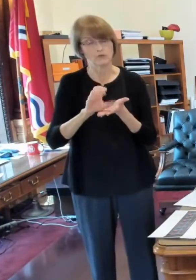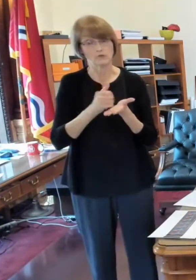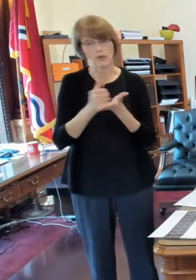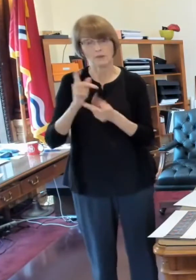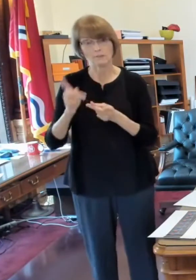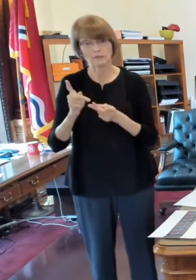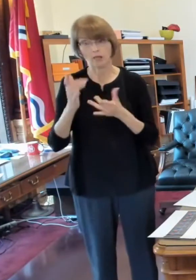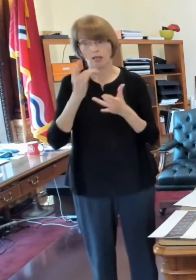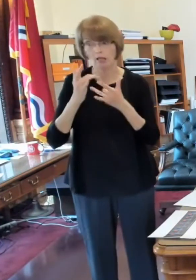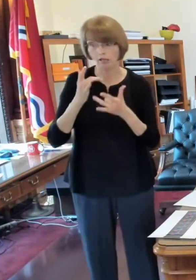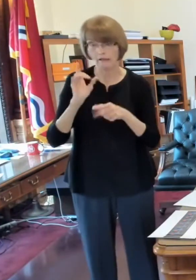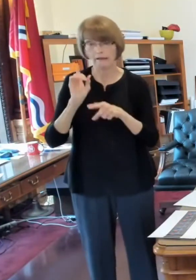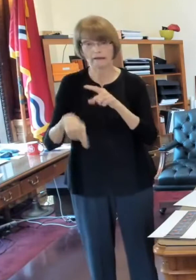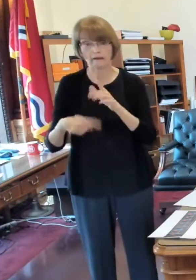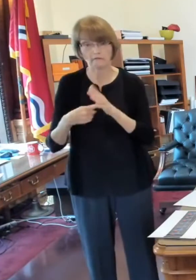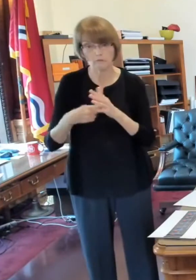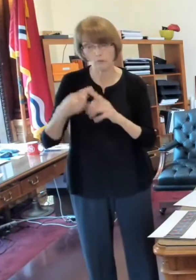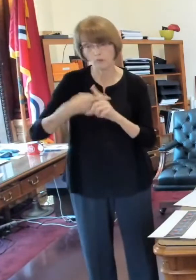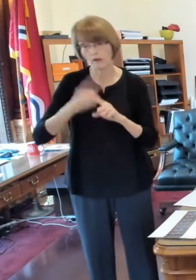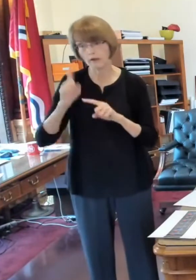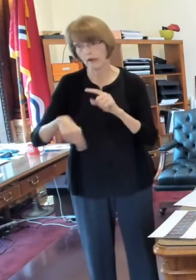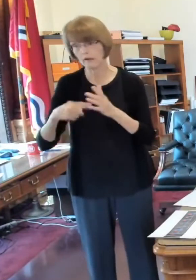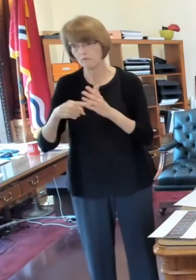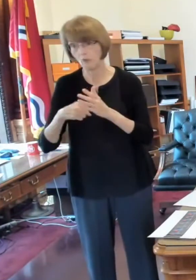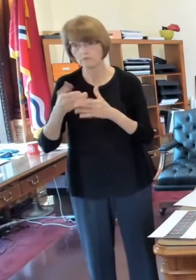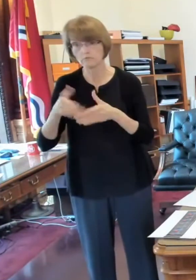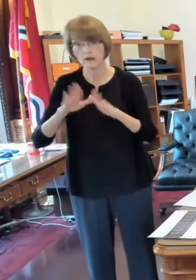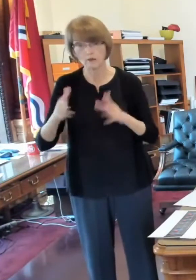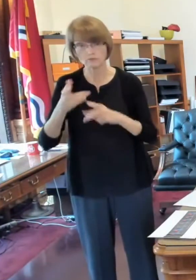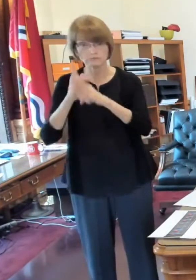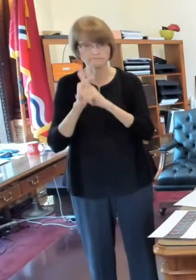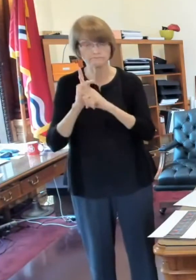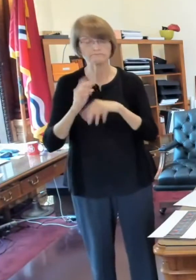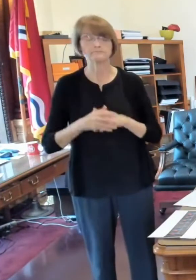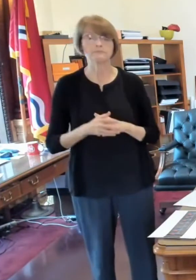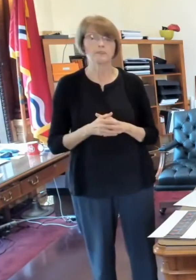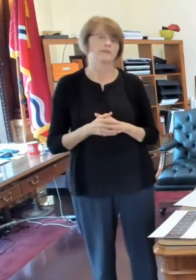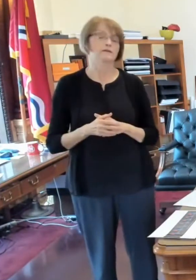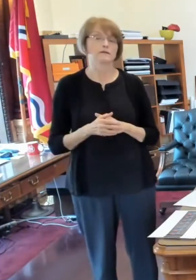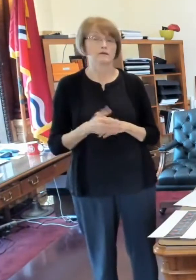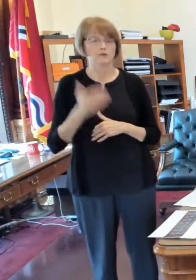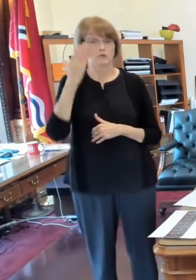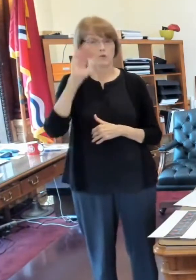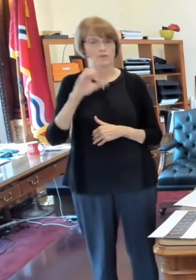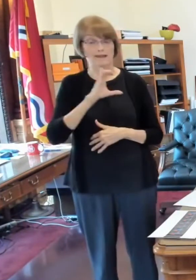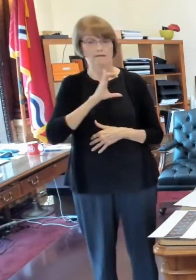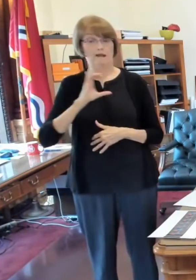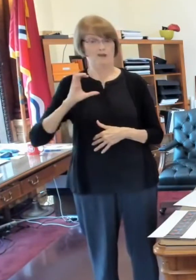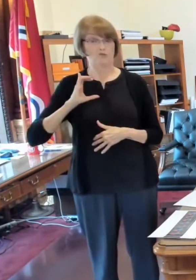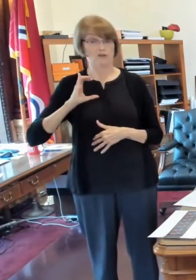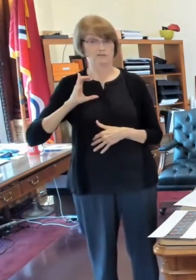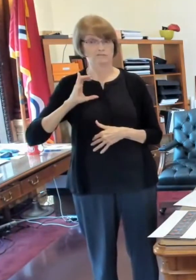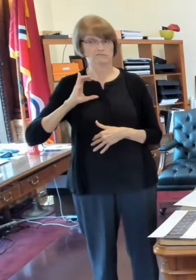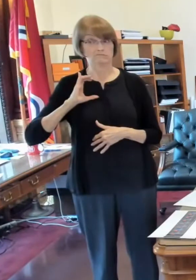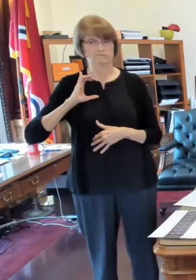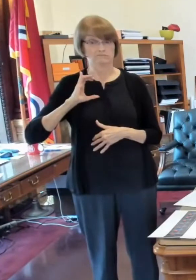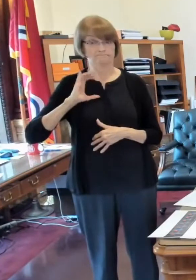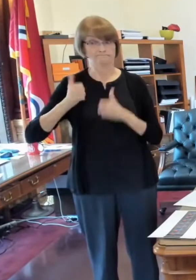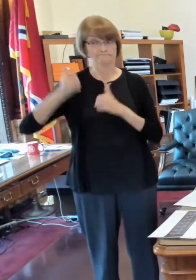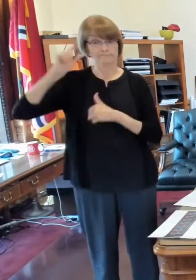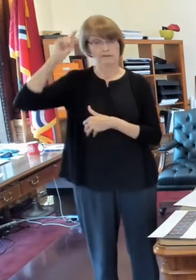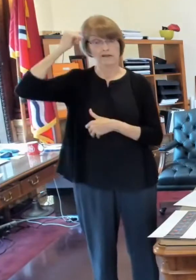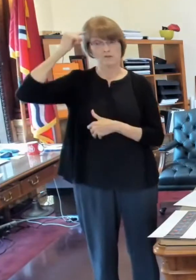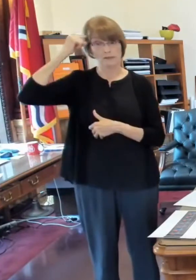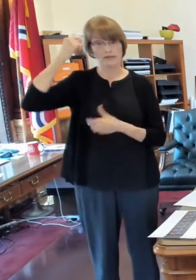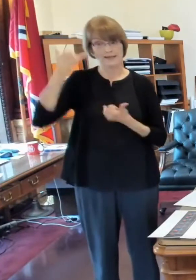people paying their rent or paying their mortgages. Now, as you probably know, Congress is talking right